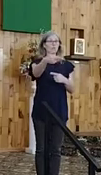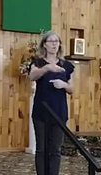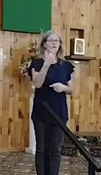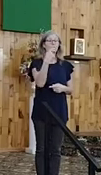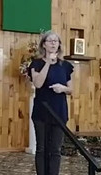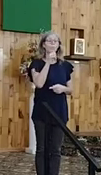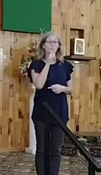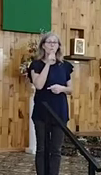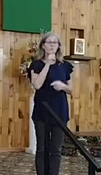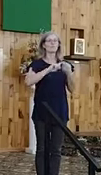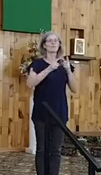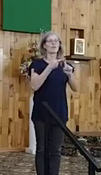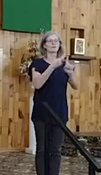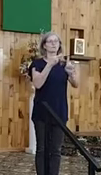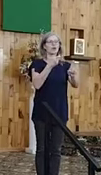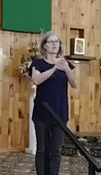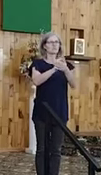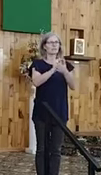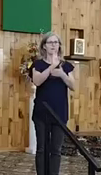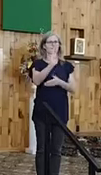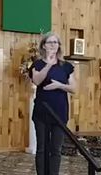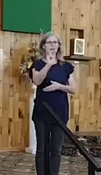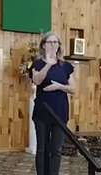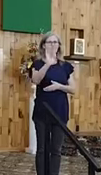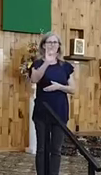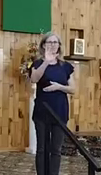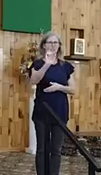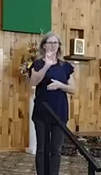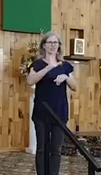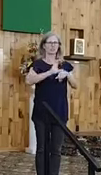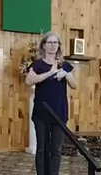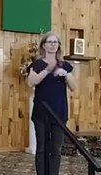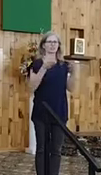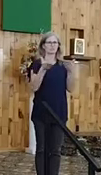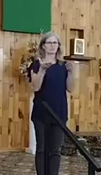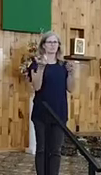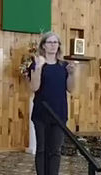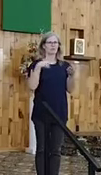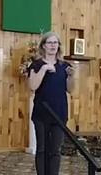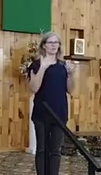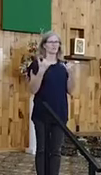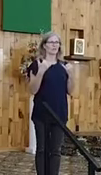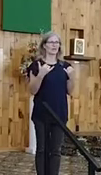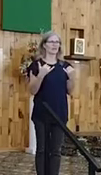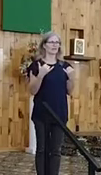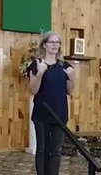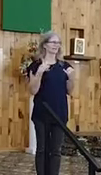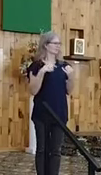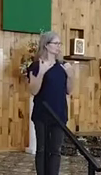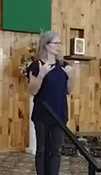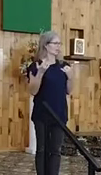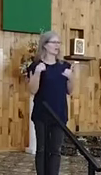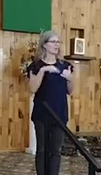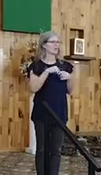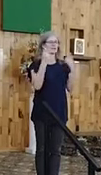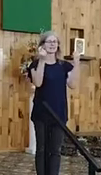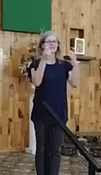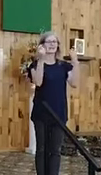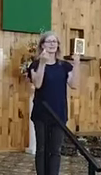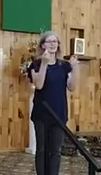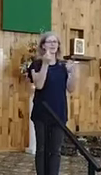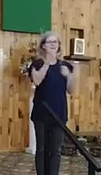our friends from St. Boniface Church who are ministering to us today. Today we celebrate the 13th